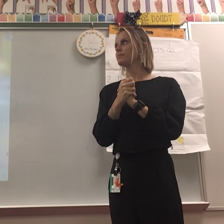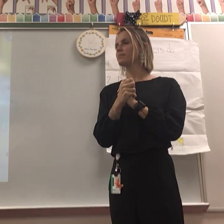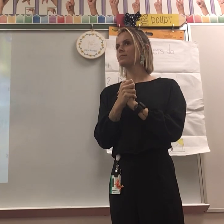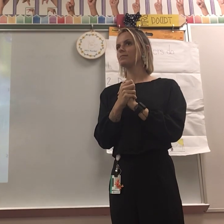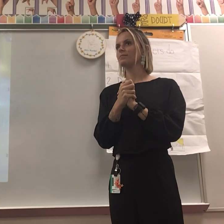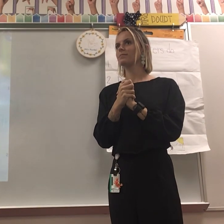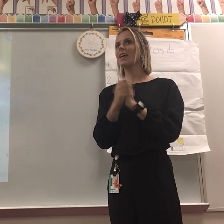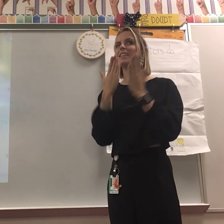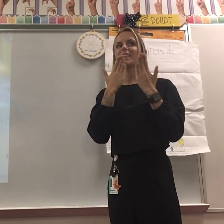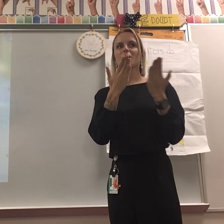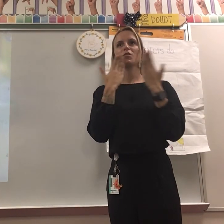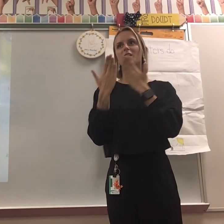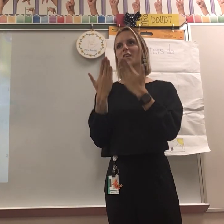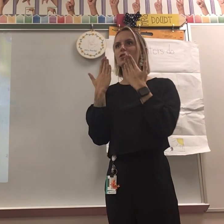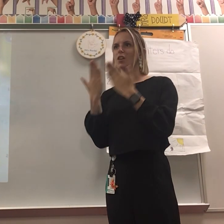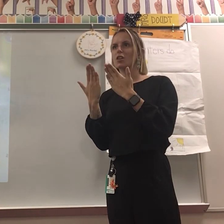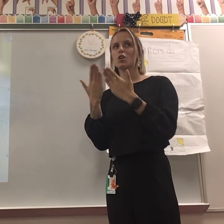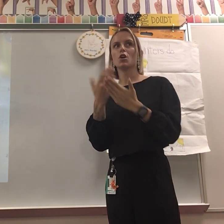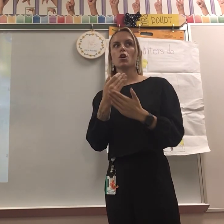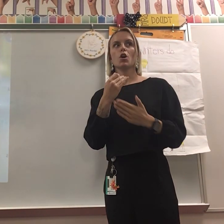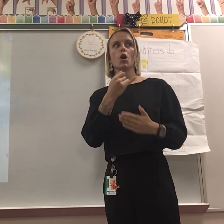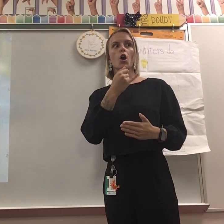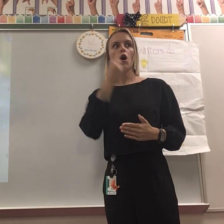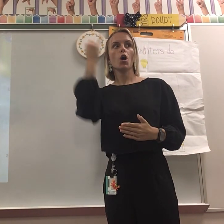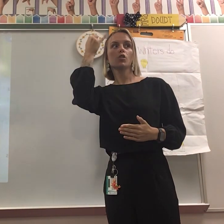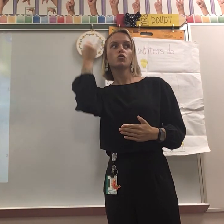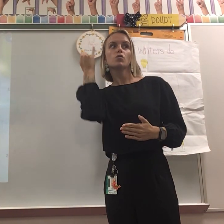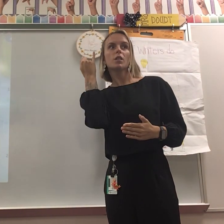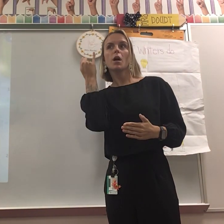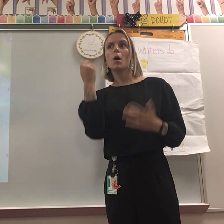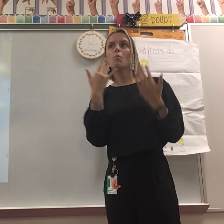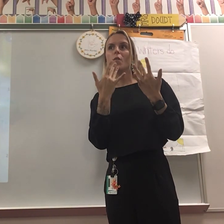Thank you. Jordan, I'm waiting for you. Glasses on.